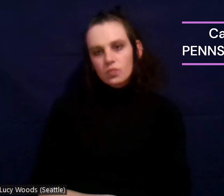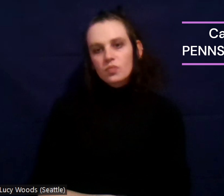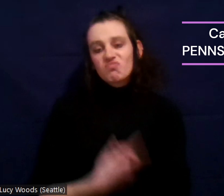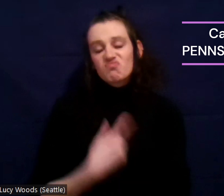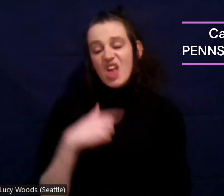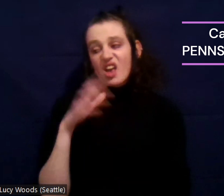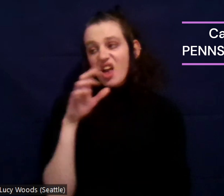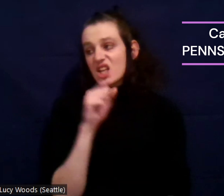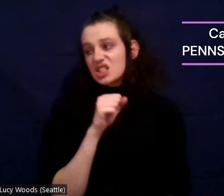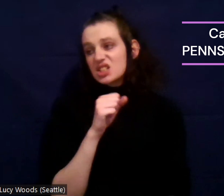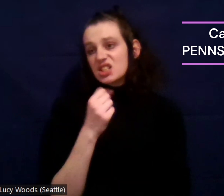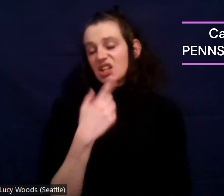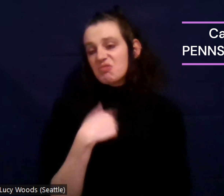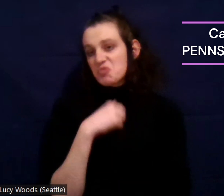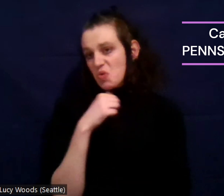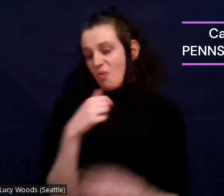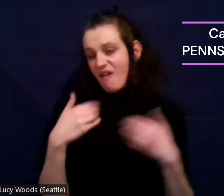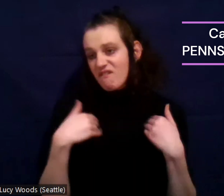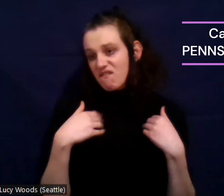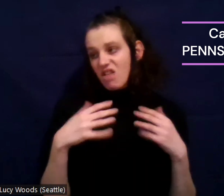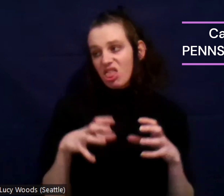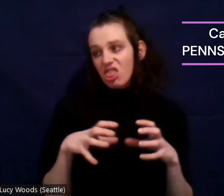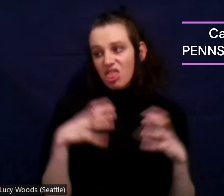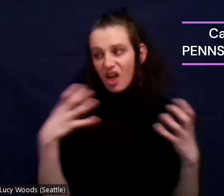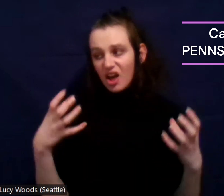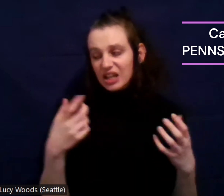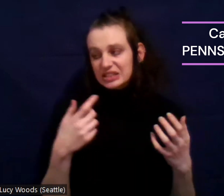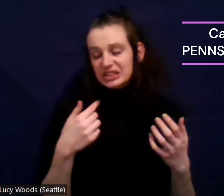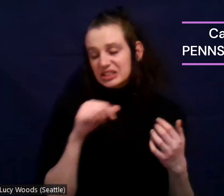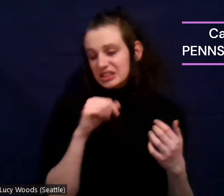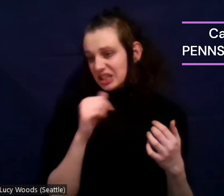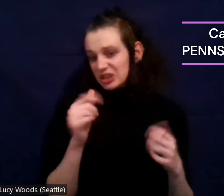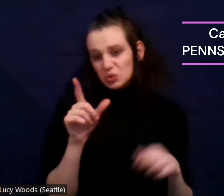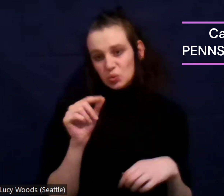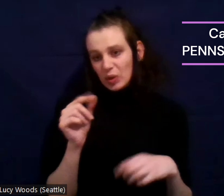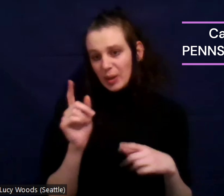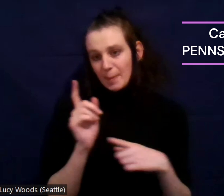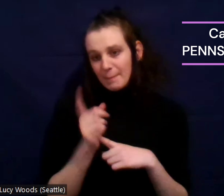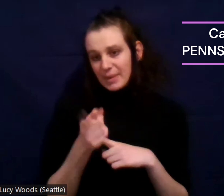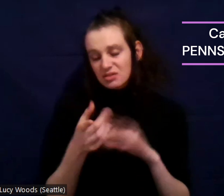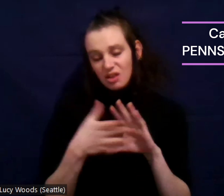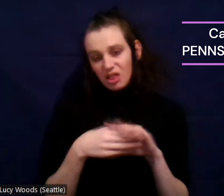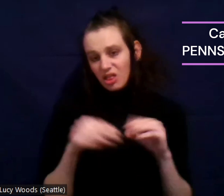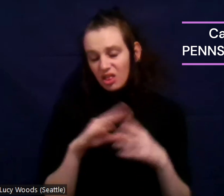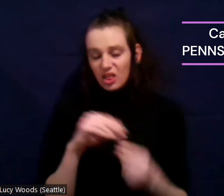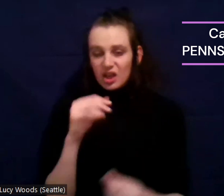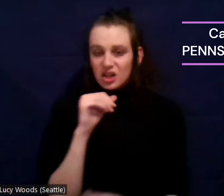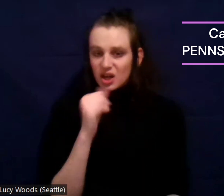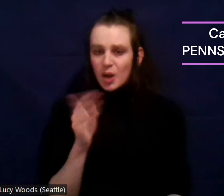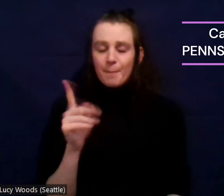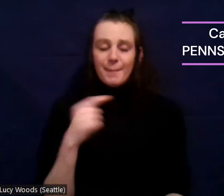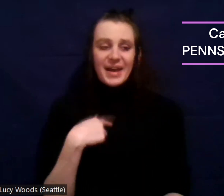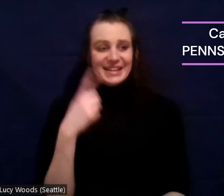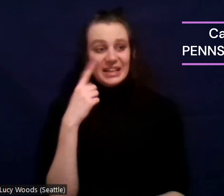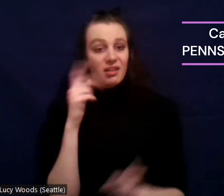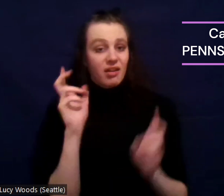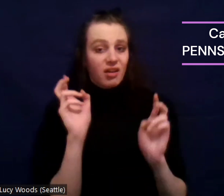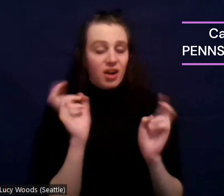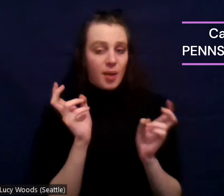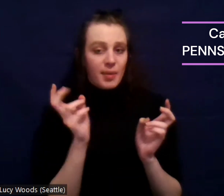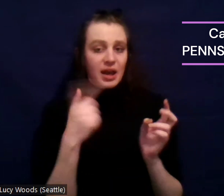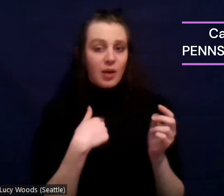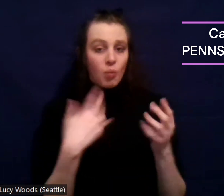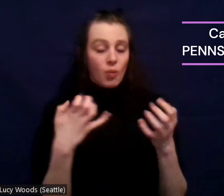have too much, like maybe not whole 20 minutes worth, but I think the topic for me tonight is just,